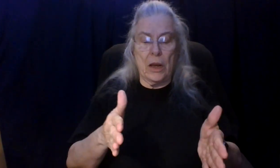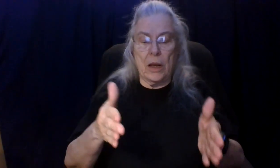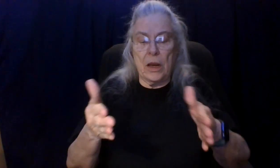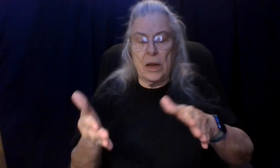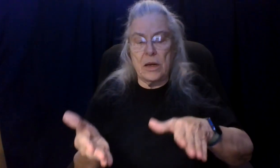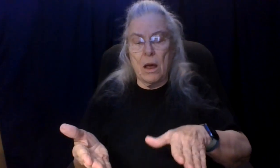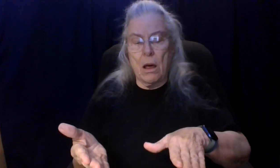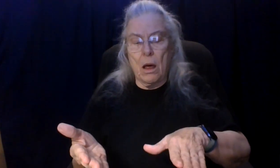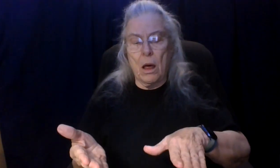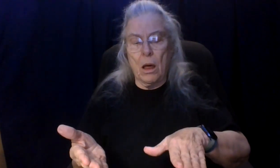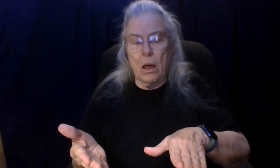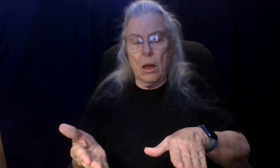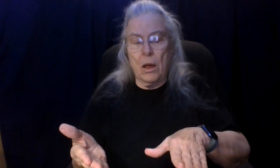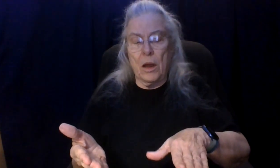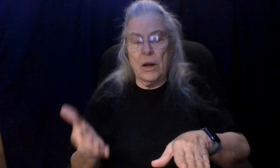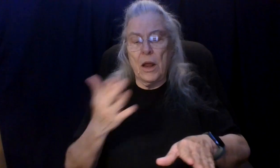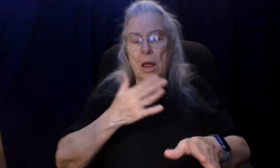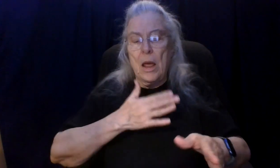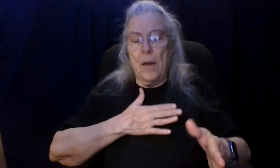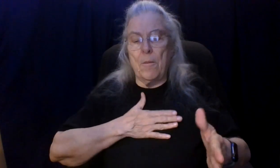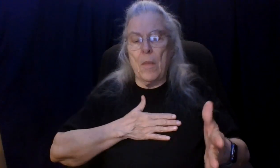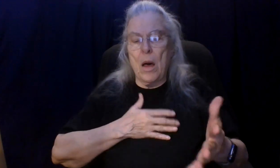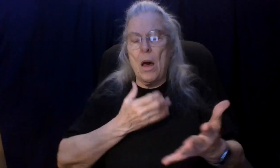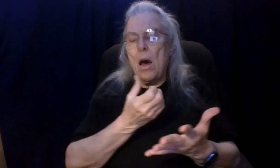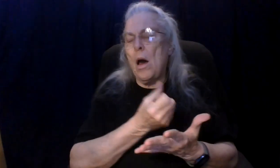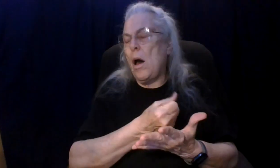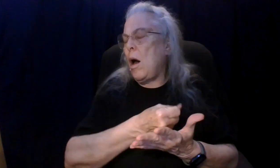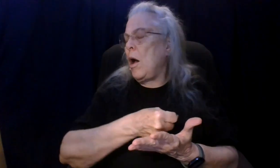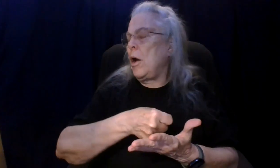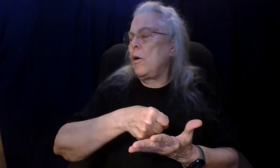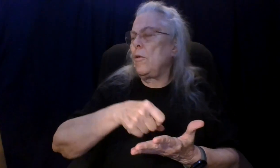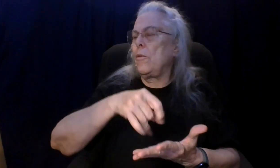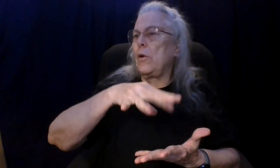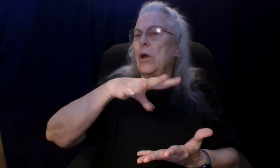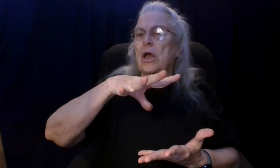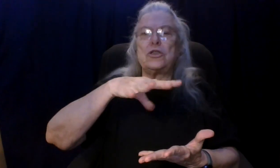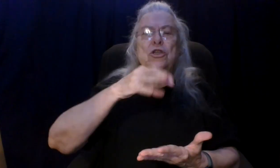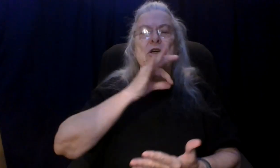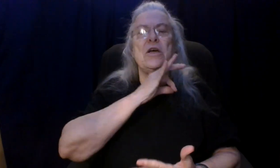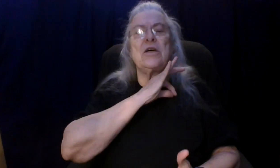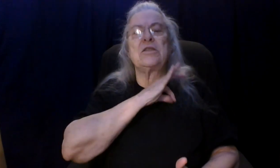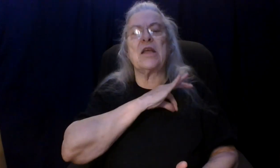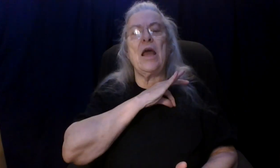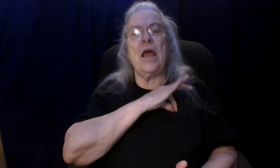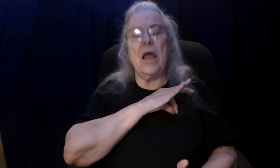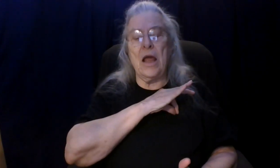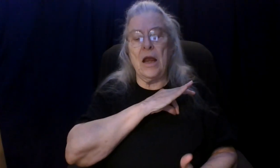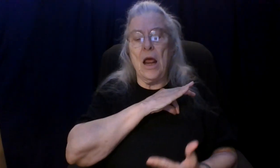Glory died, my richest gain